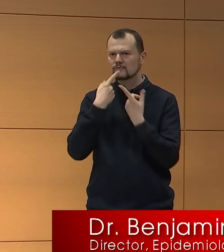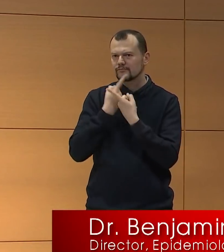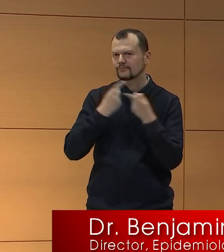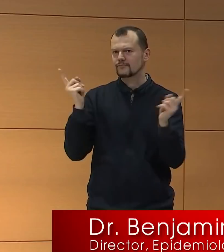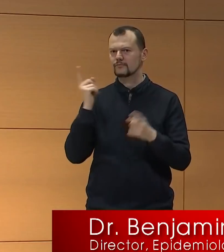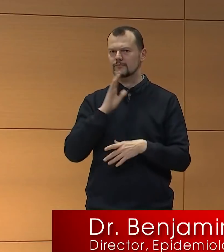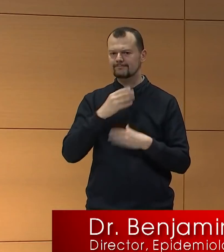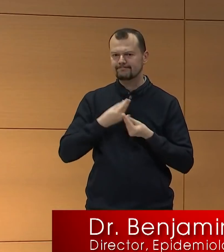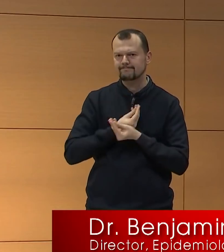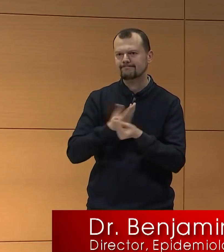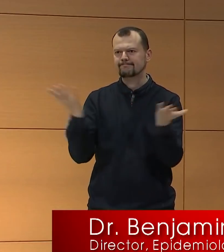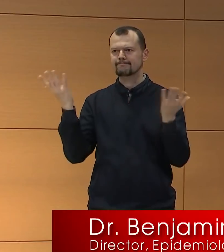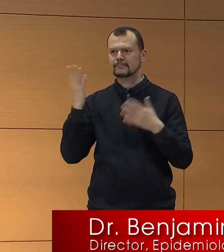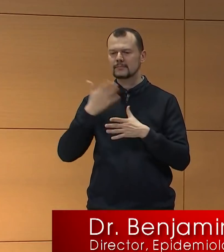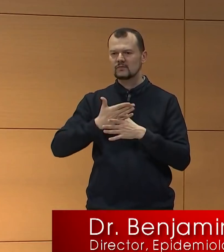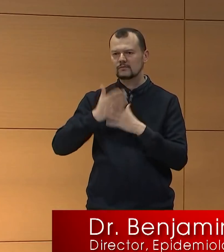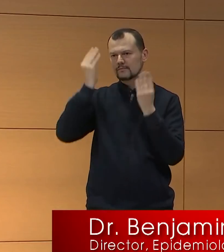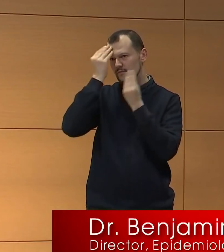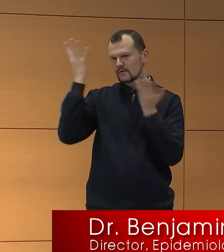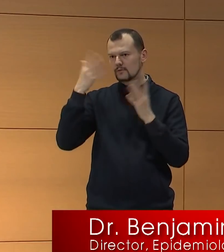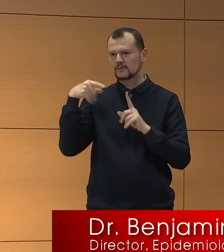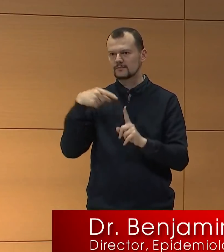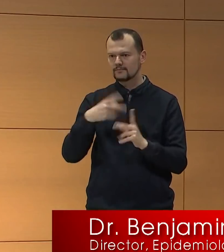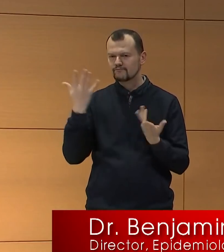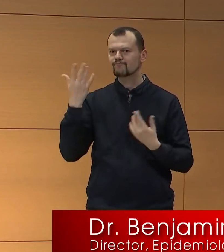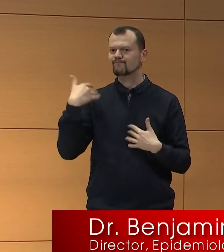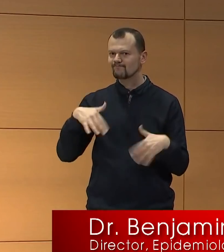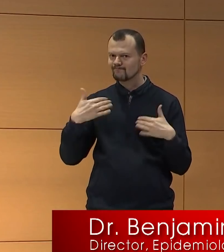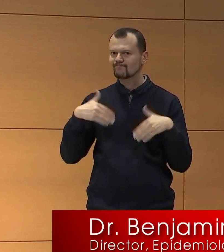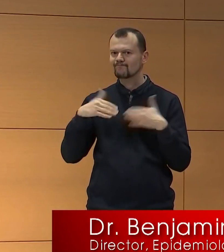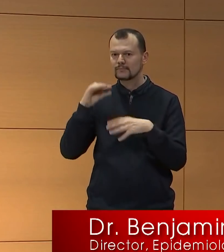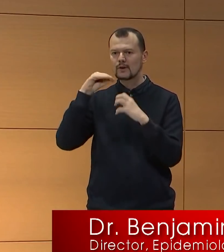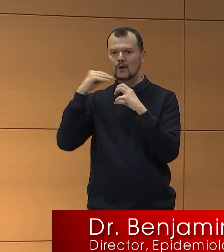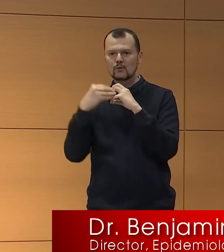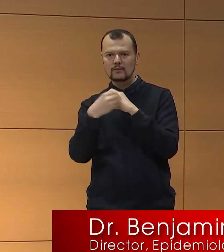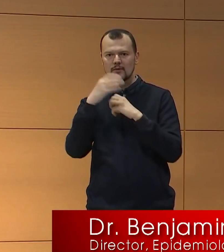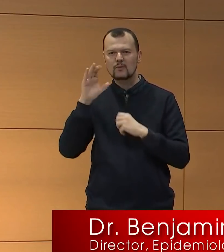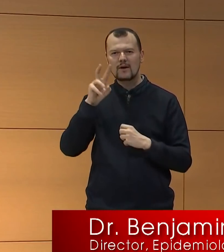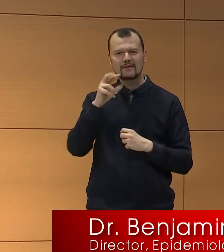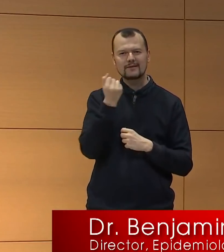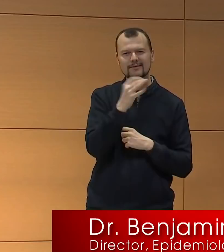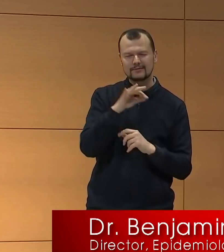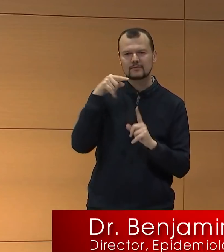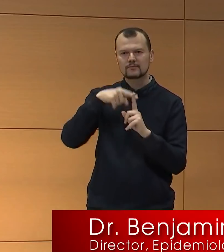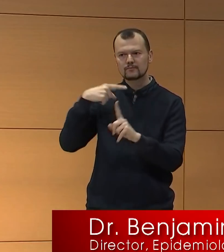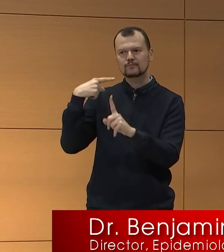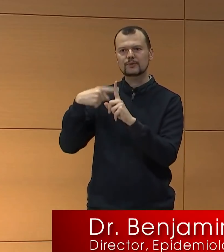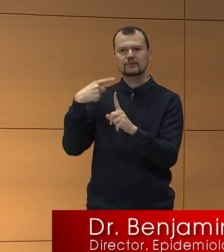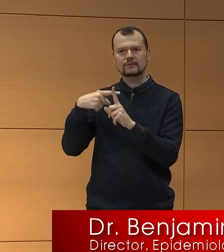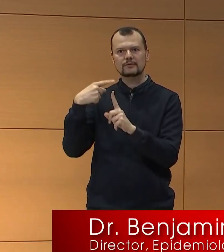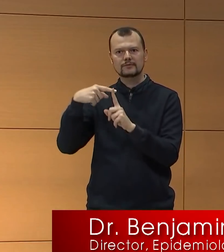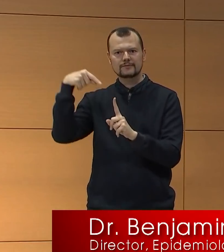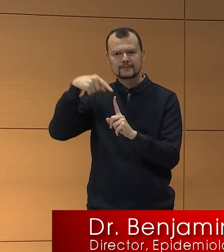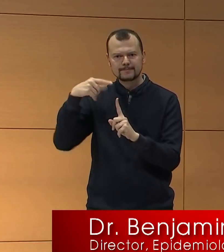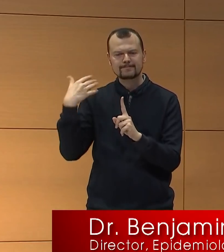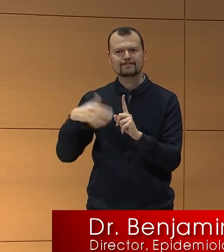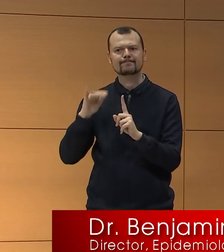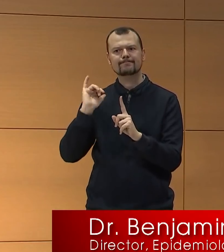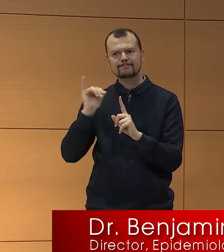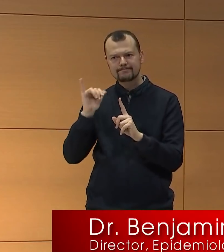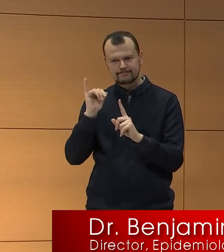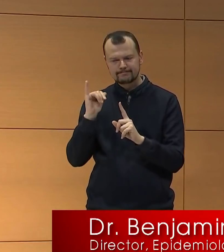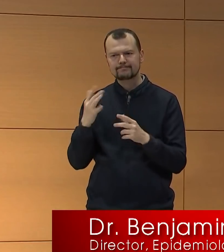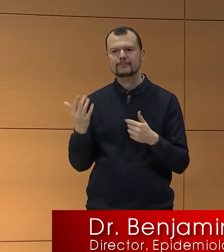new presumptive positive cases of COVID-19. The first Fairfax County patient is